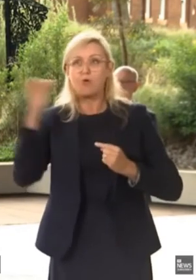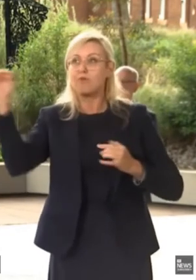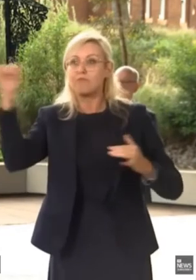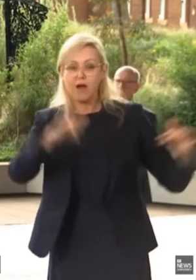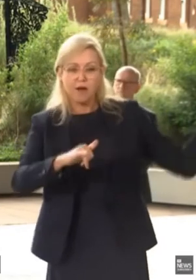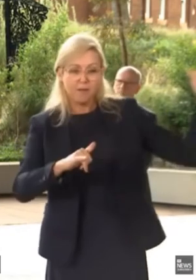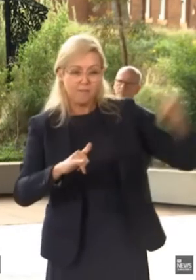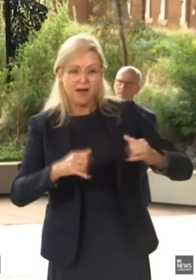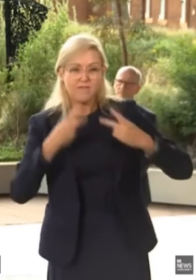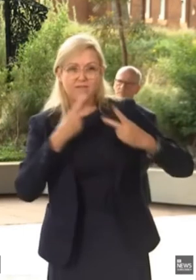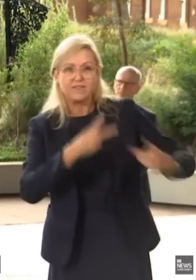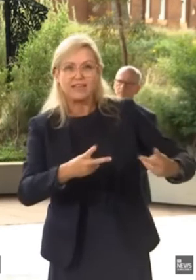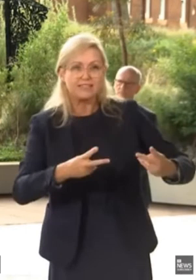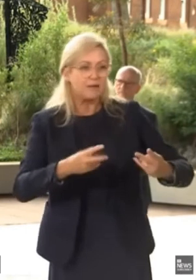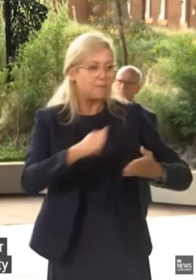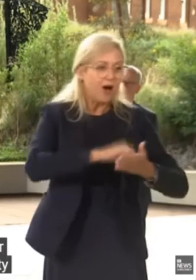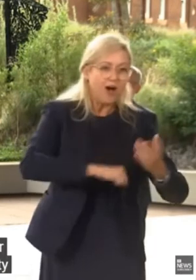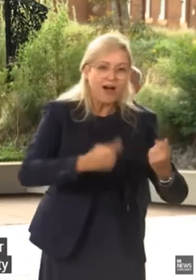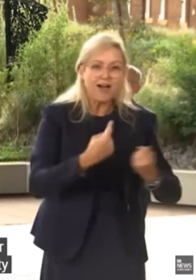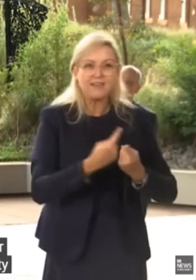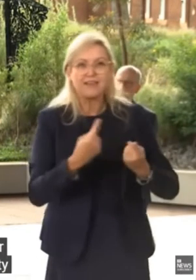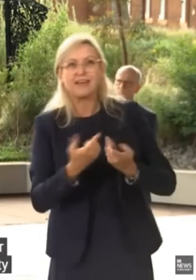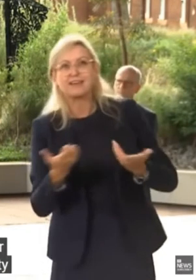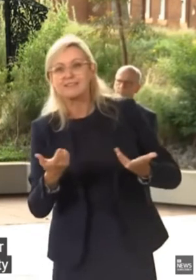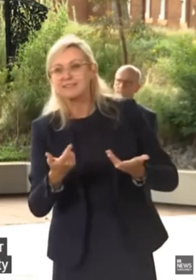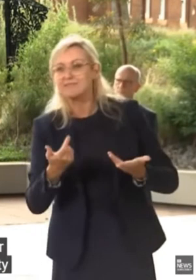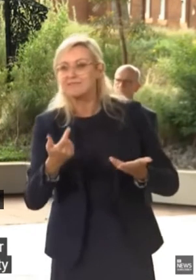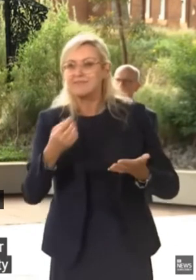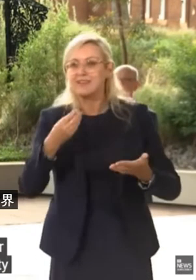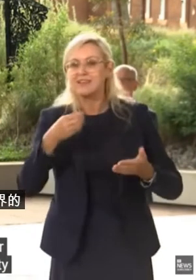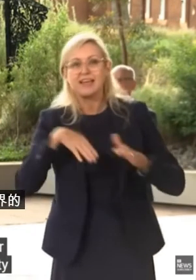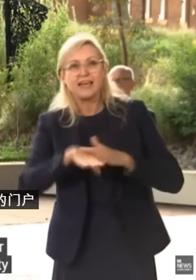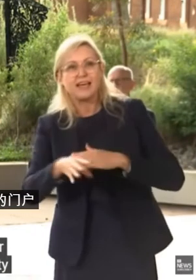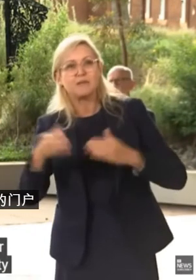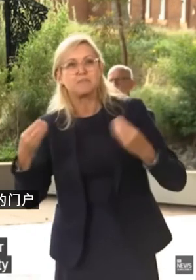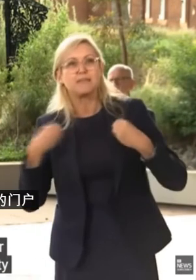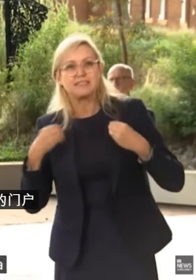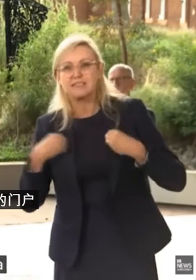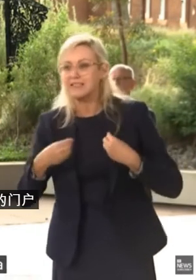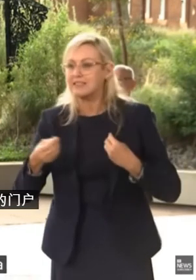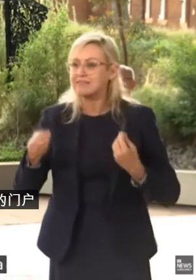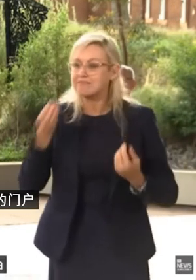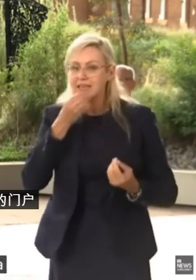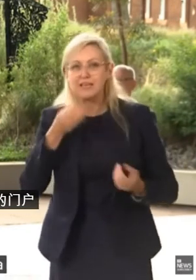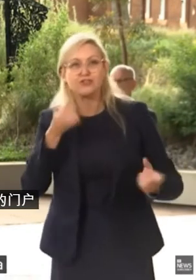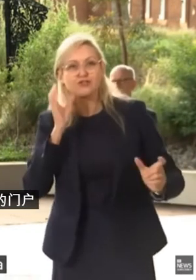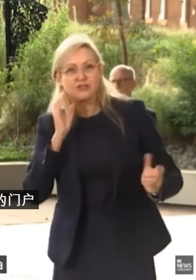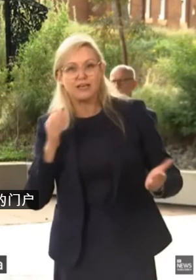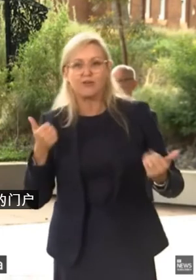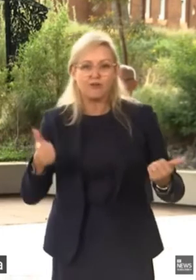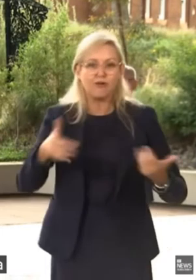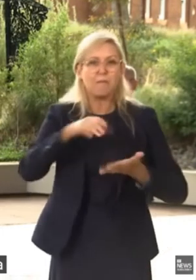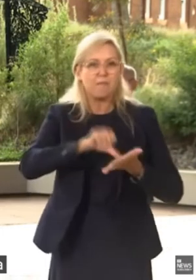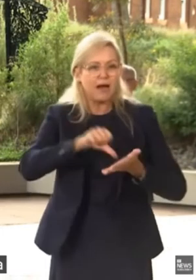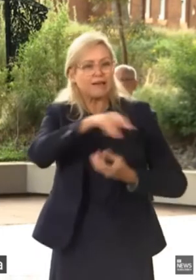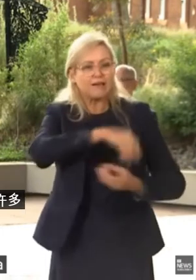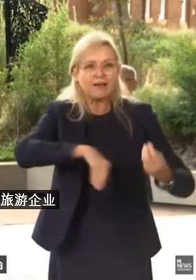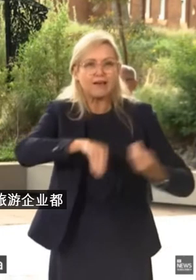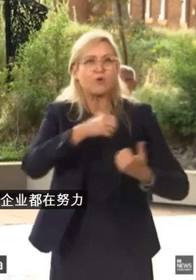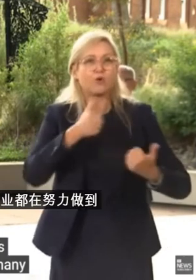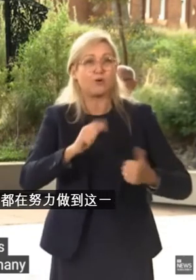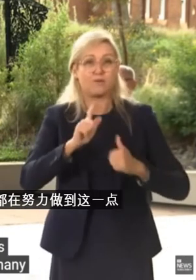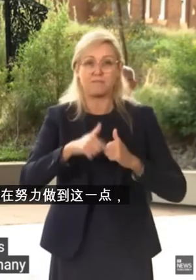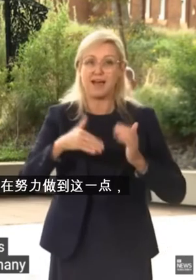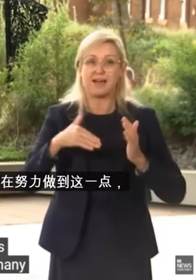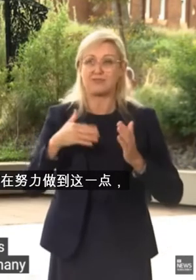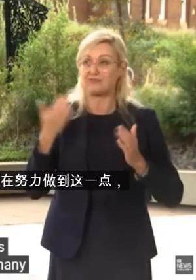we're a global city. We're the hub for Australia. We're Australia's gateway to the world, and so many of our tourism businesses have